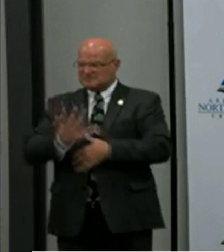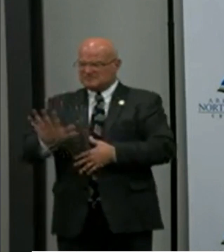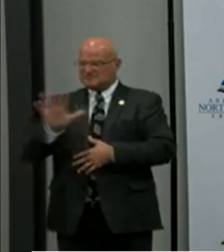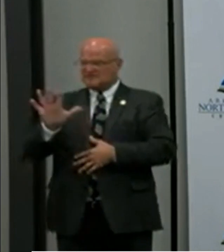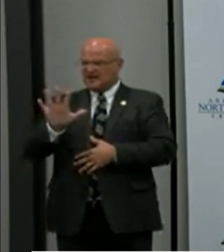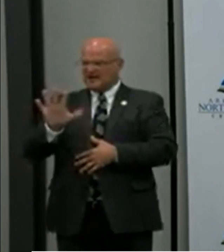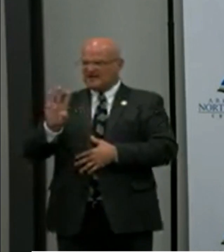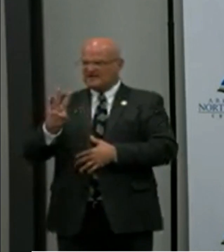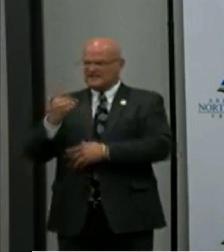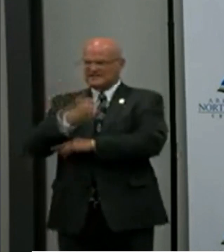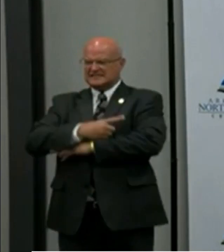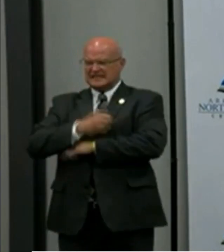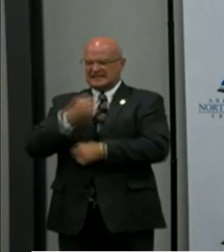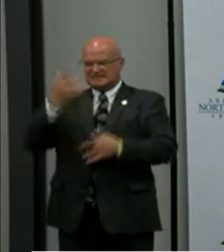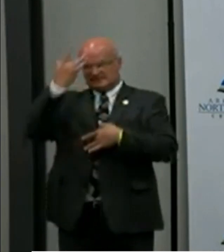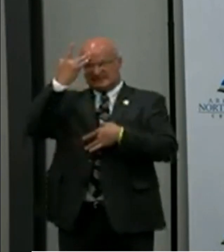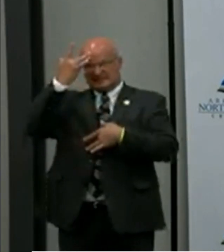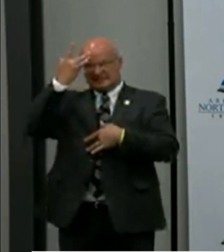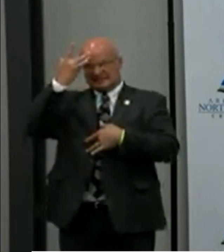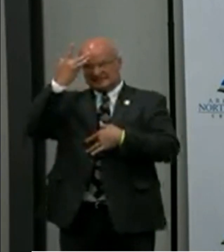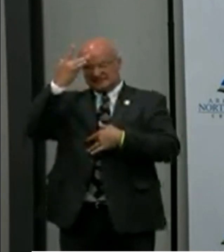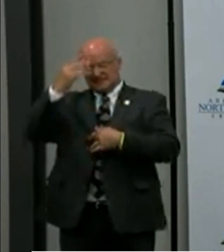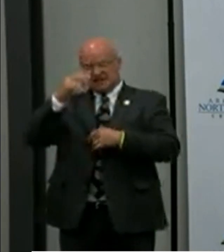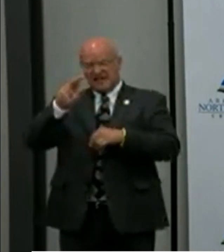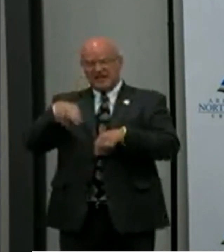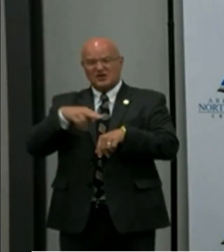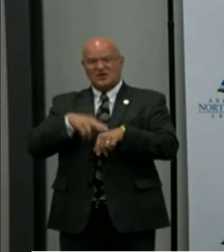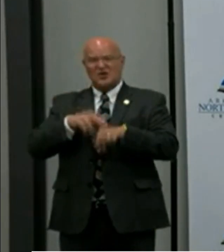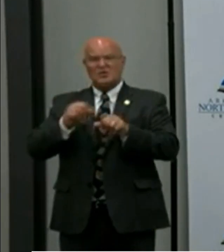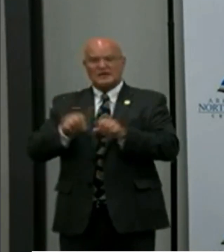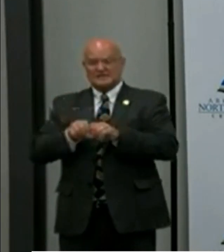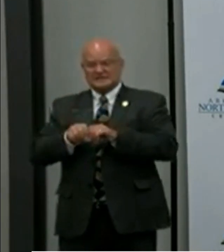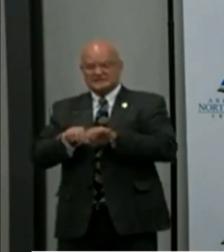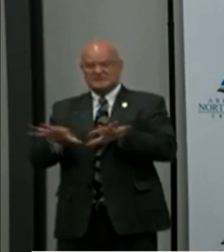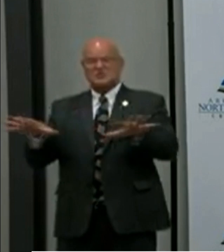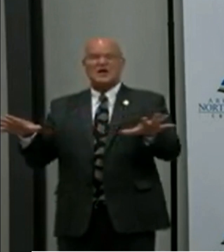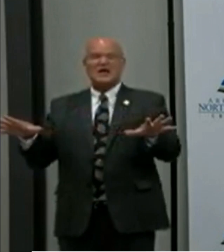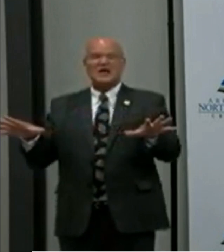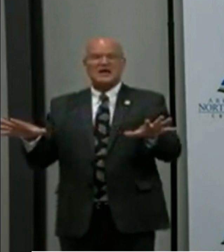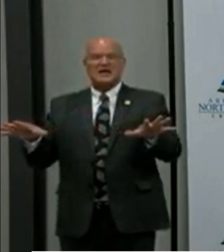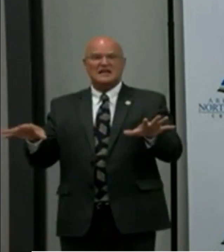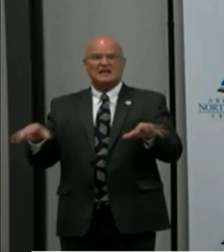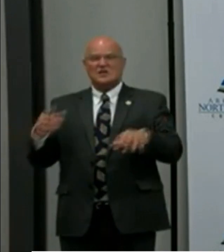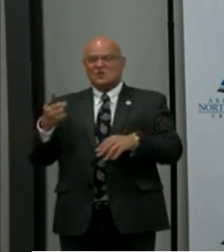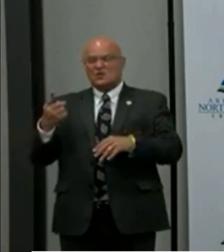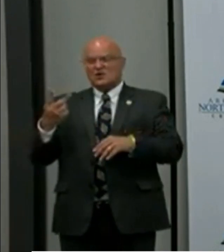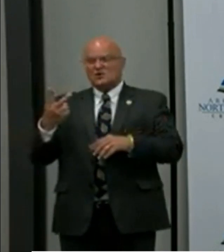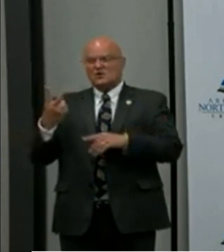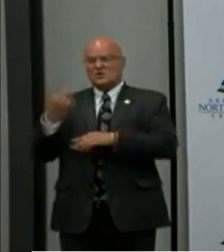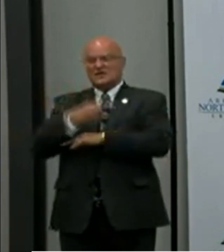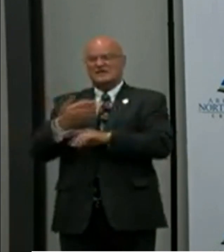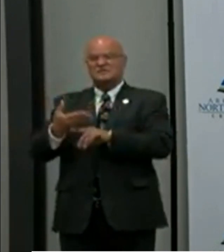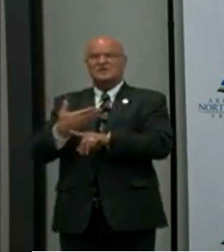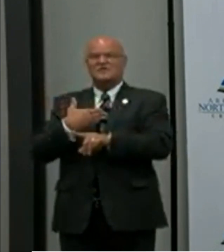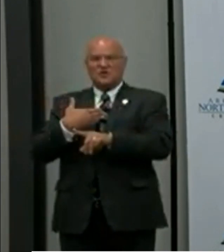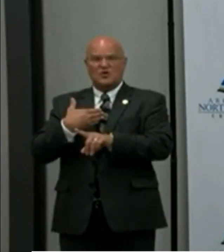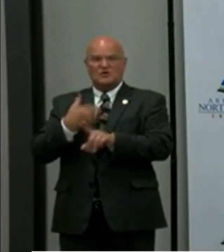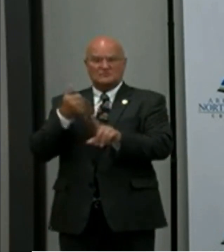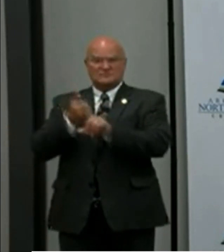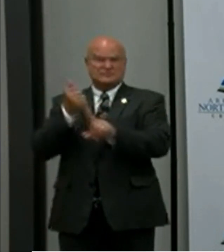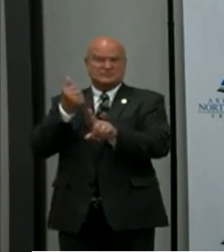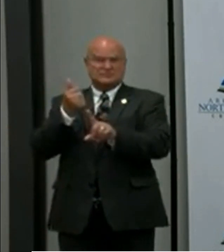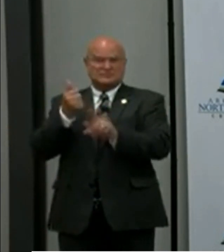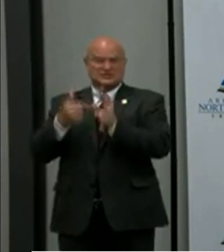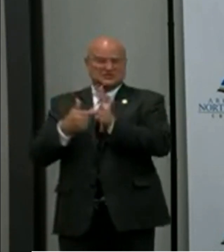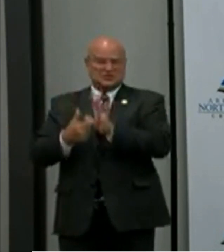or 6 days. And they usually can spread it 1 or 2 days before they develop symptoms,